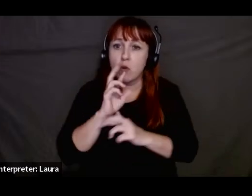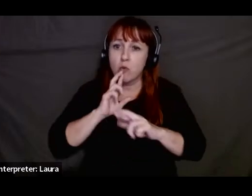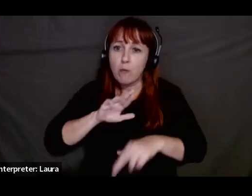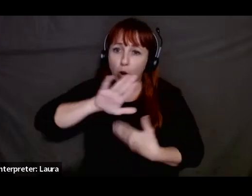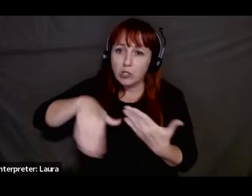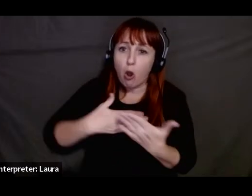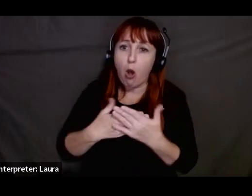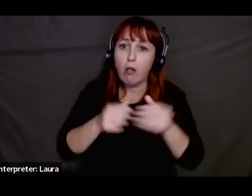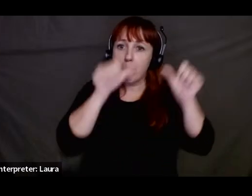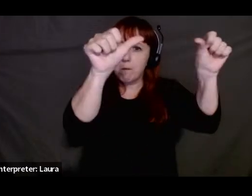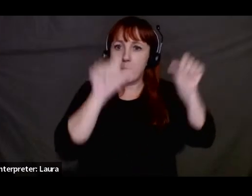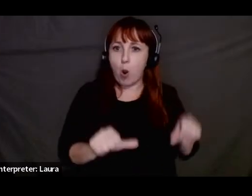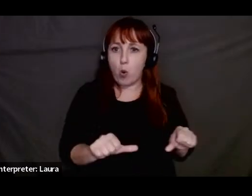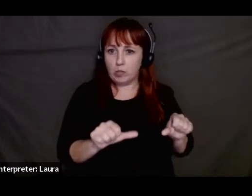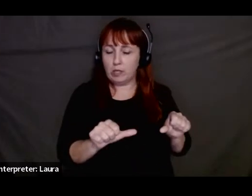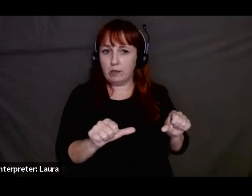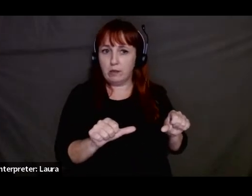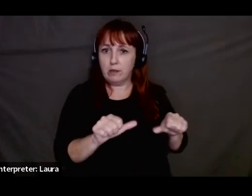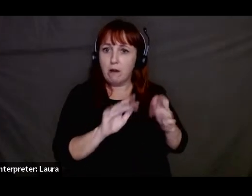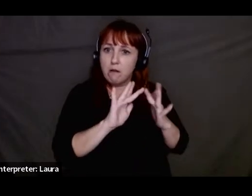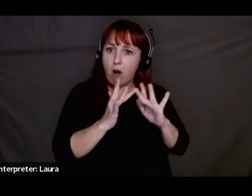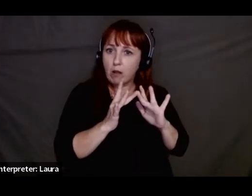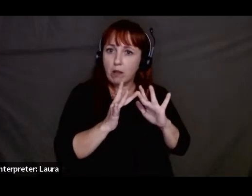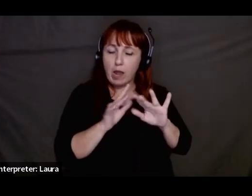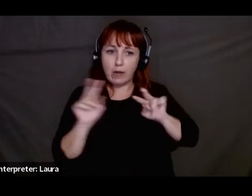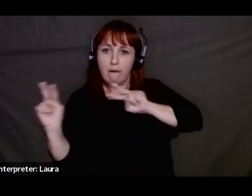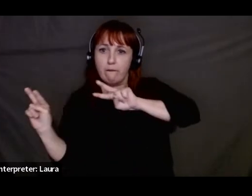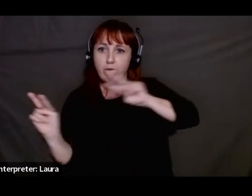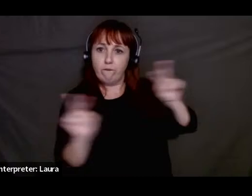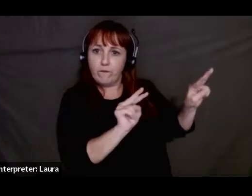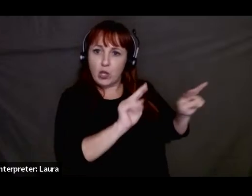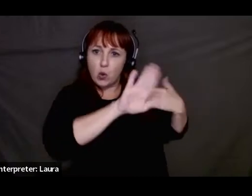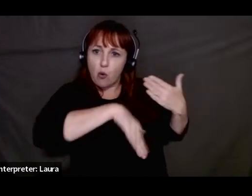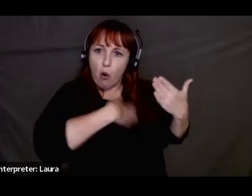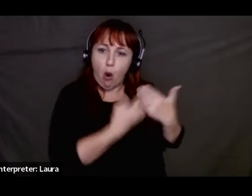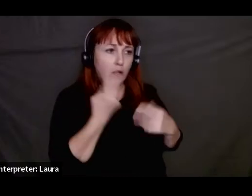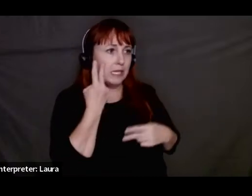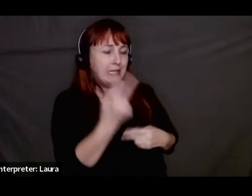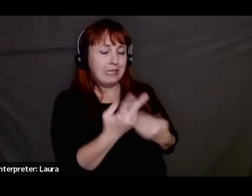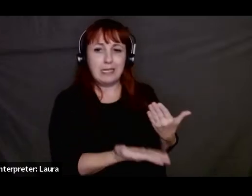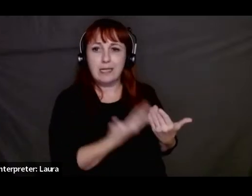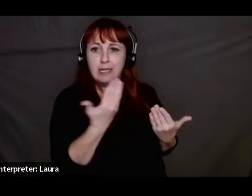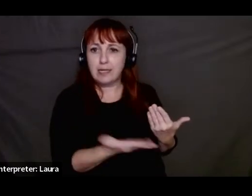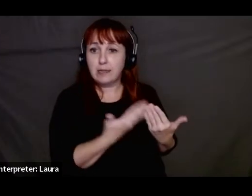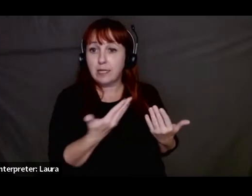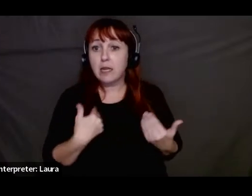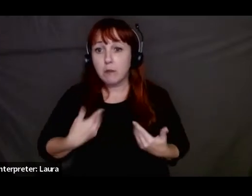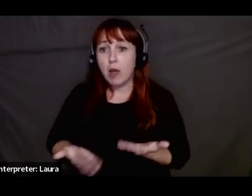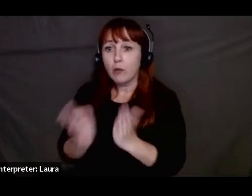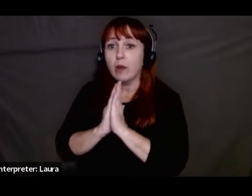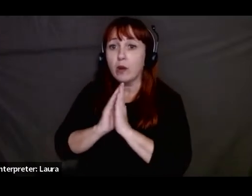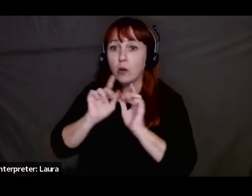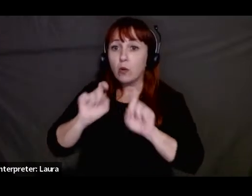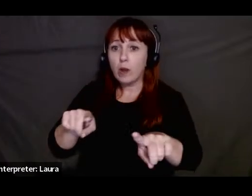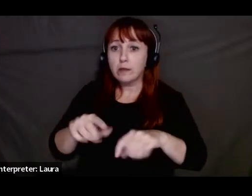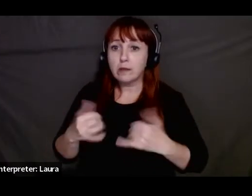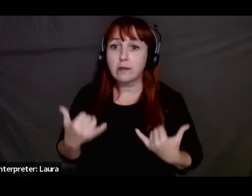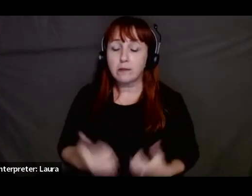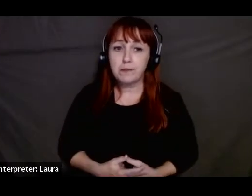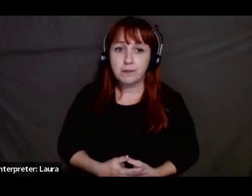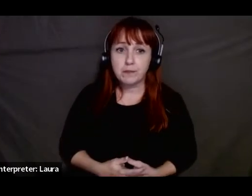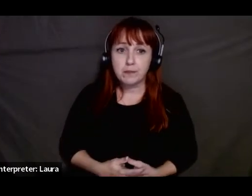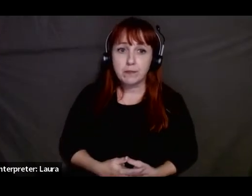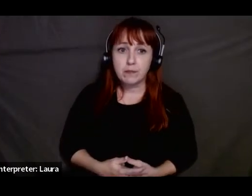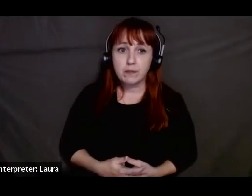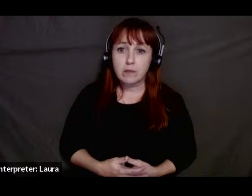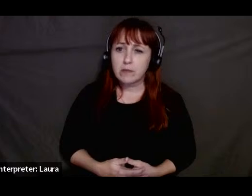be posted online so we can easily access these reports. There's